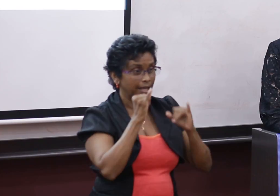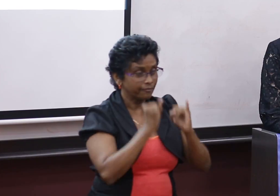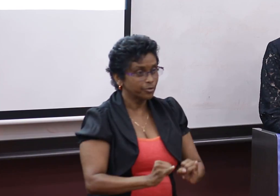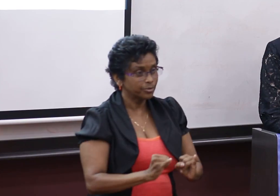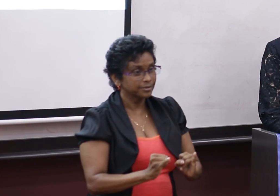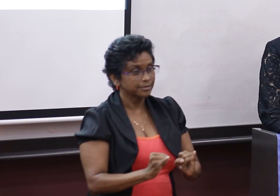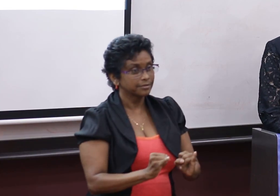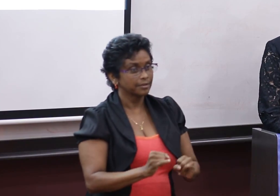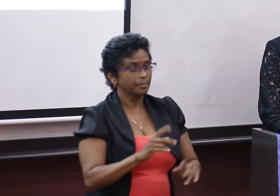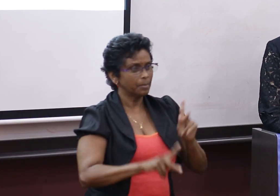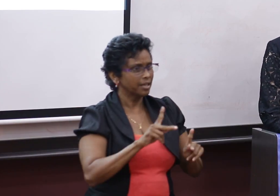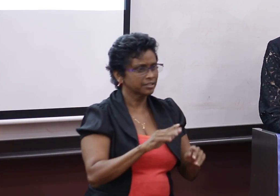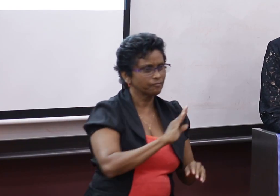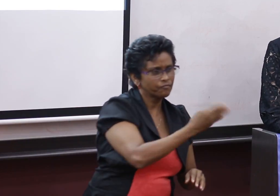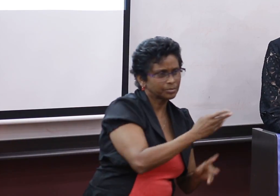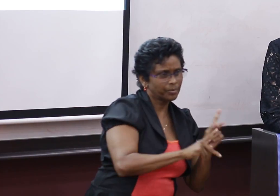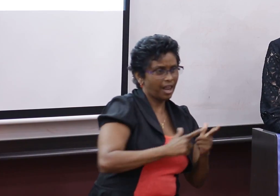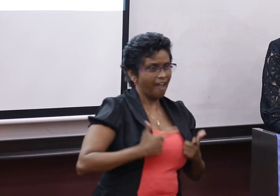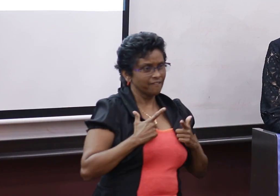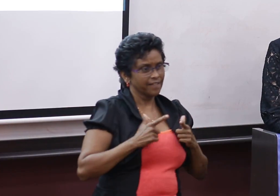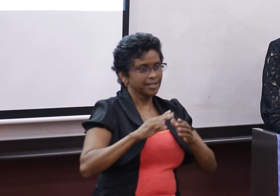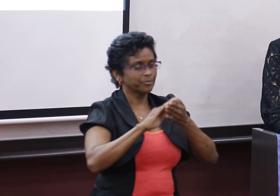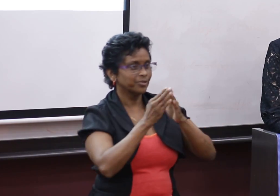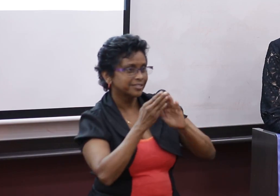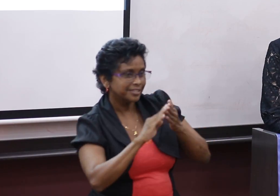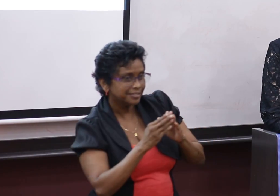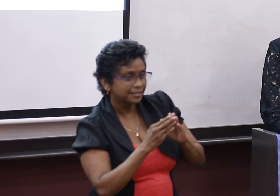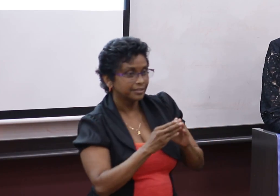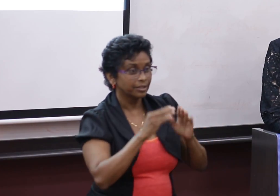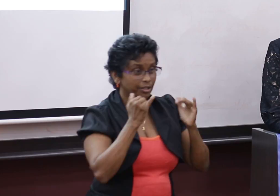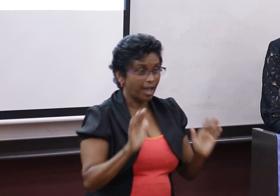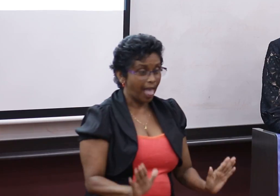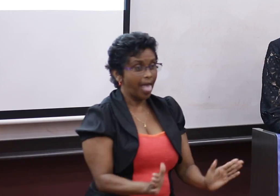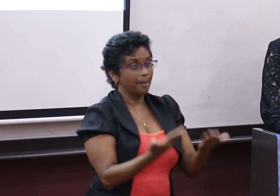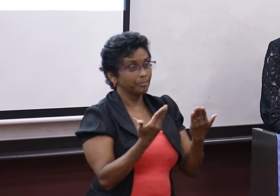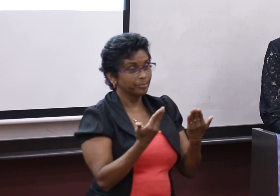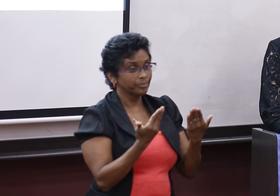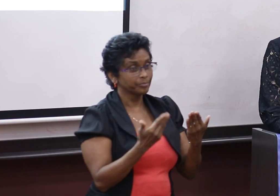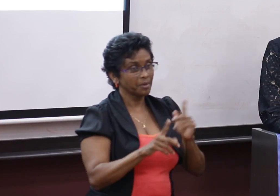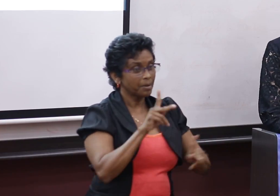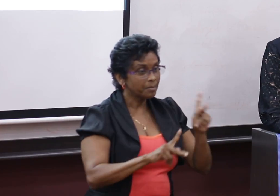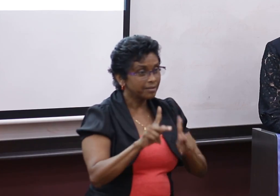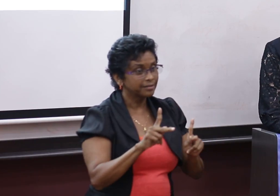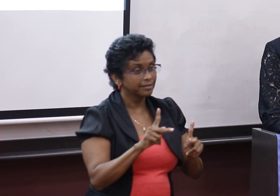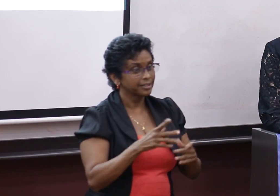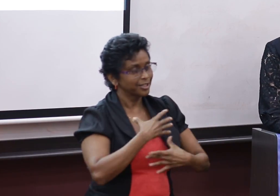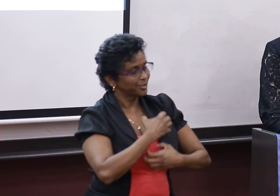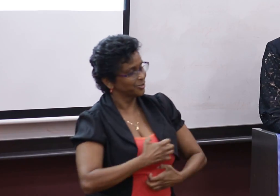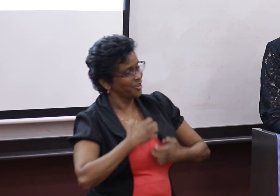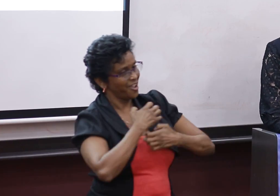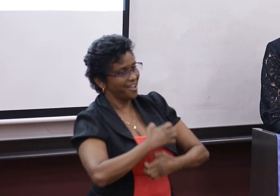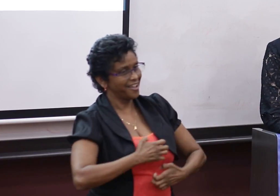equal to others. They will help persons with disabilities to enjoy this right, be fully included